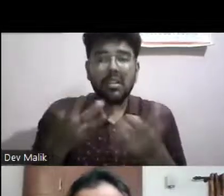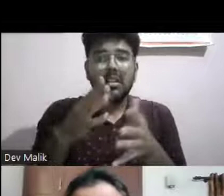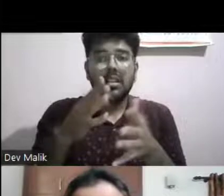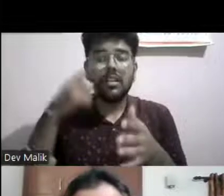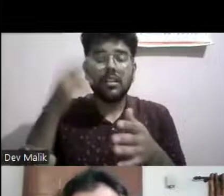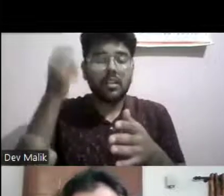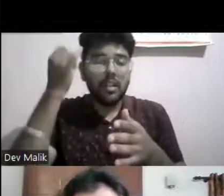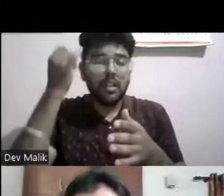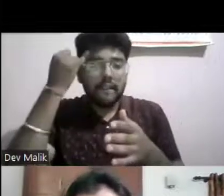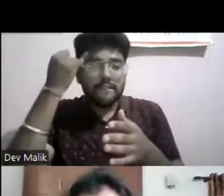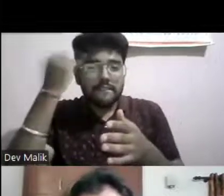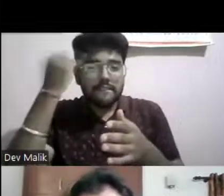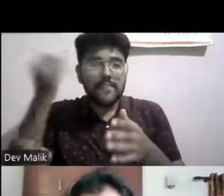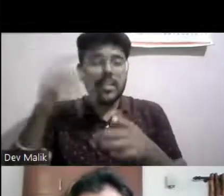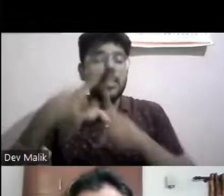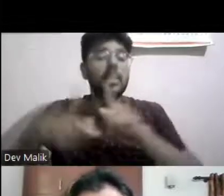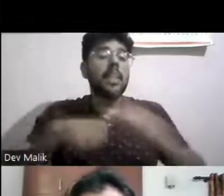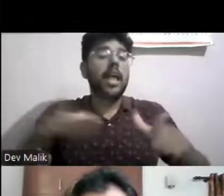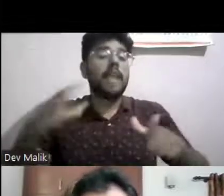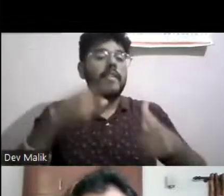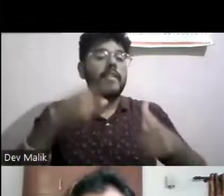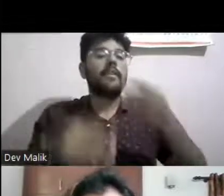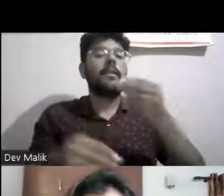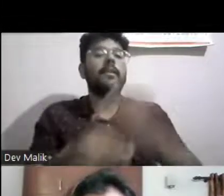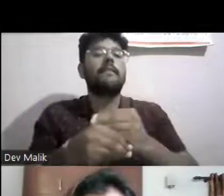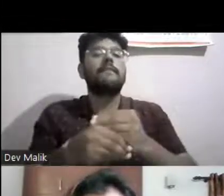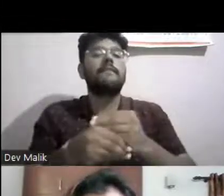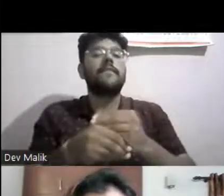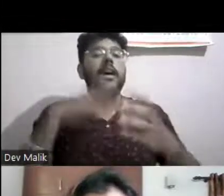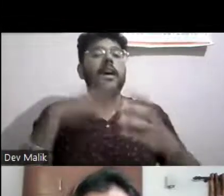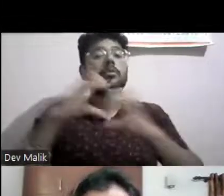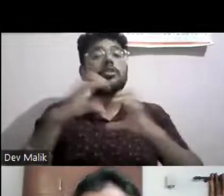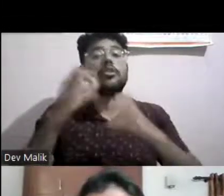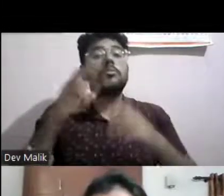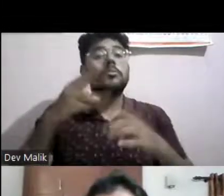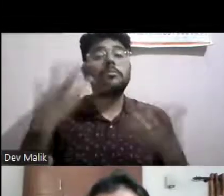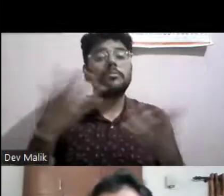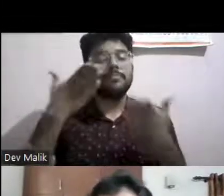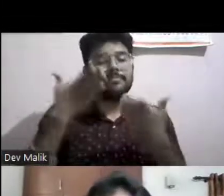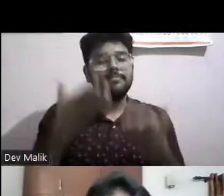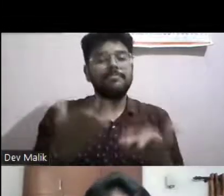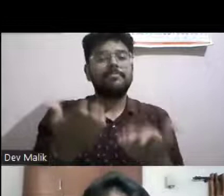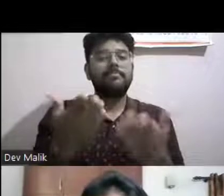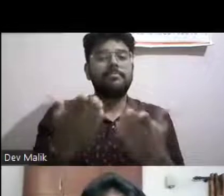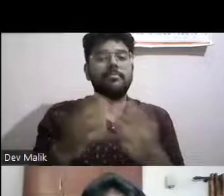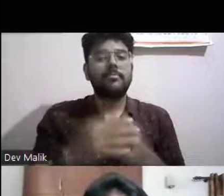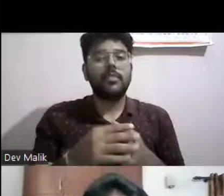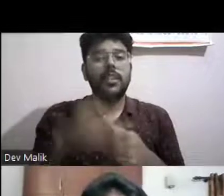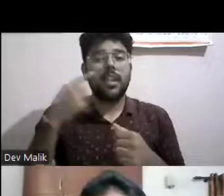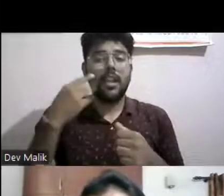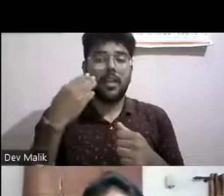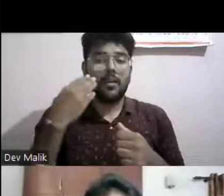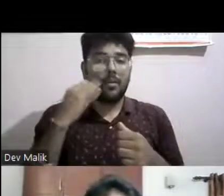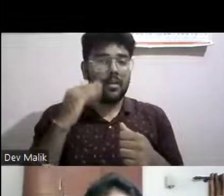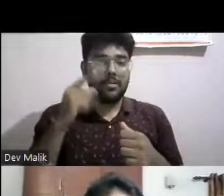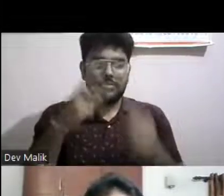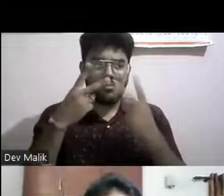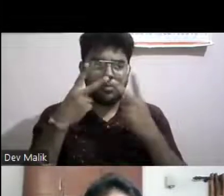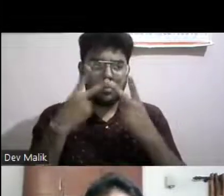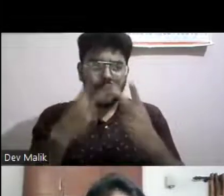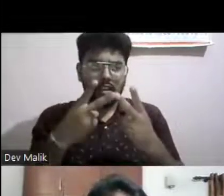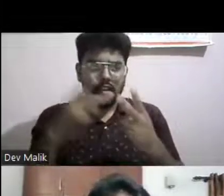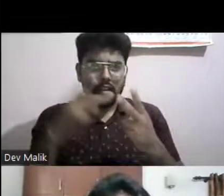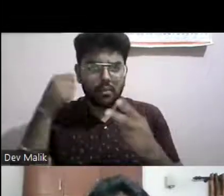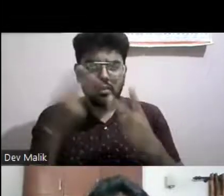of what is language, what is communication, which, if you see the scenes before